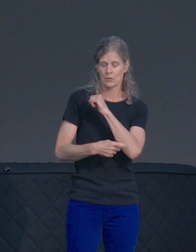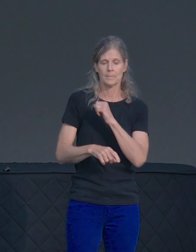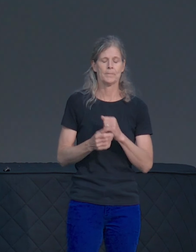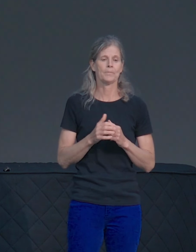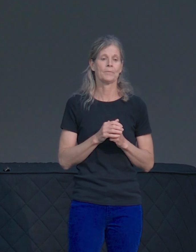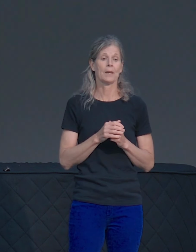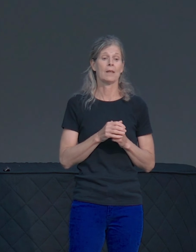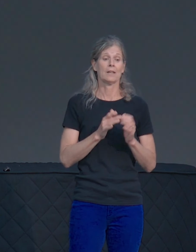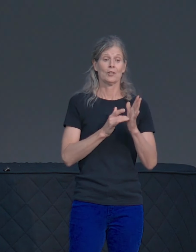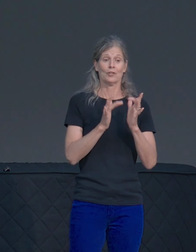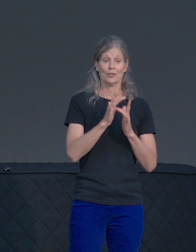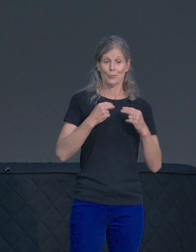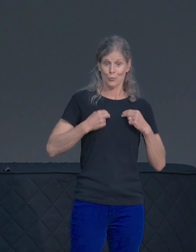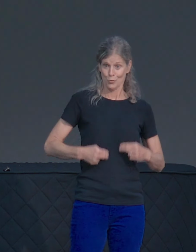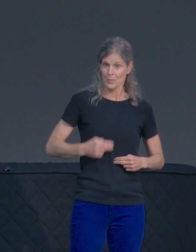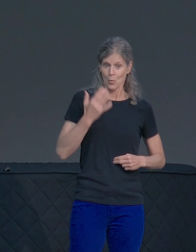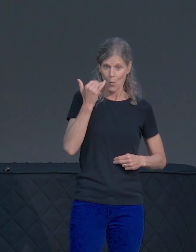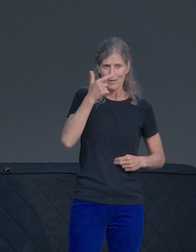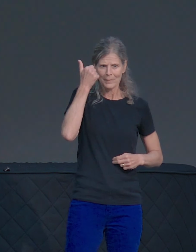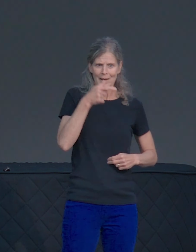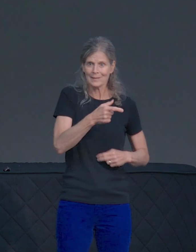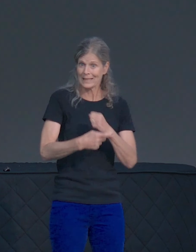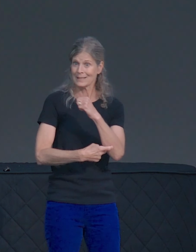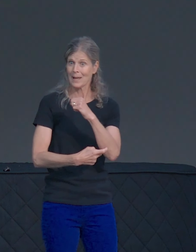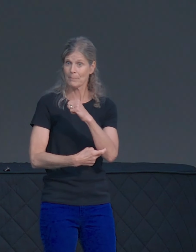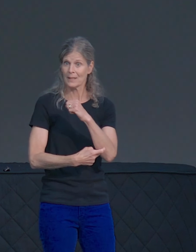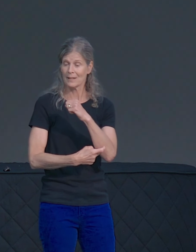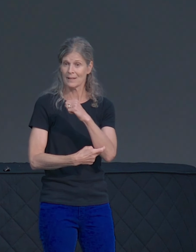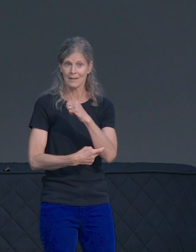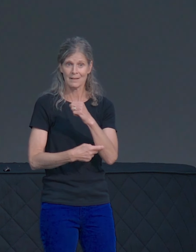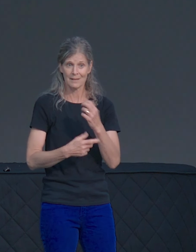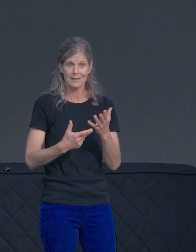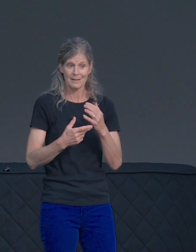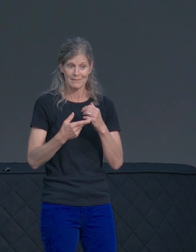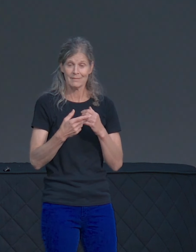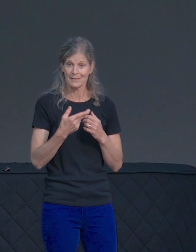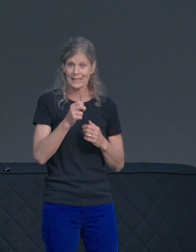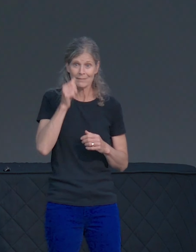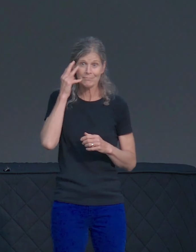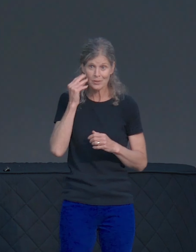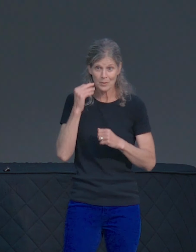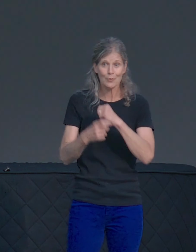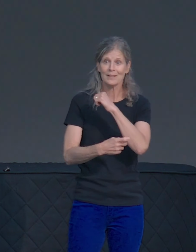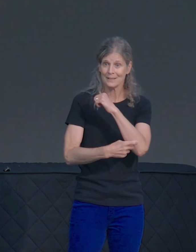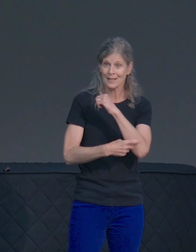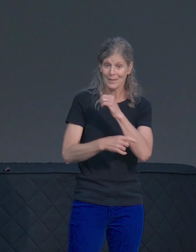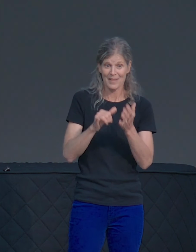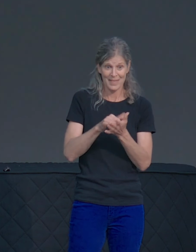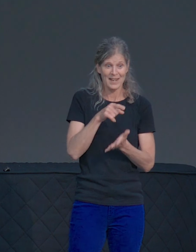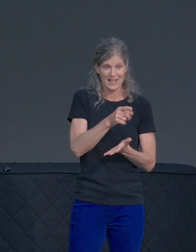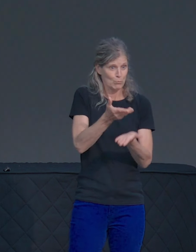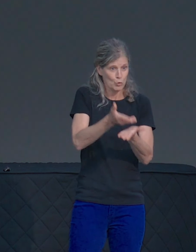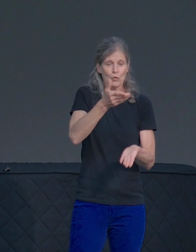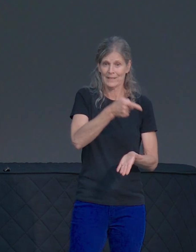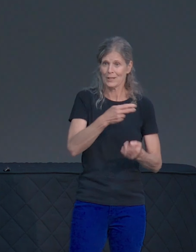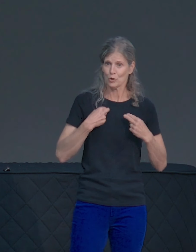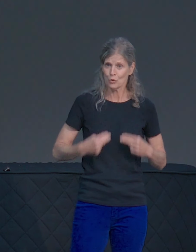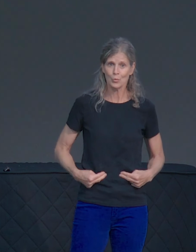human because he is tempted. The very fact that Jesus is tempted is proof of his humanity.